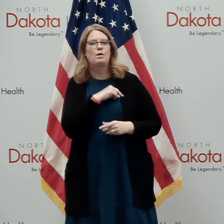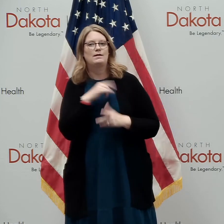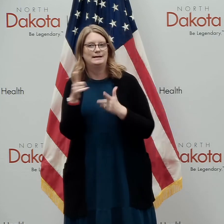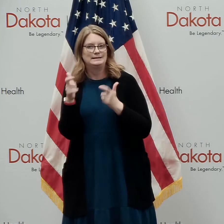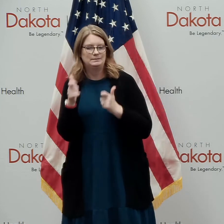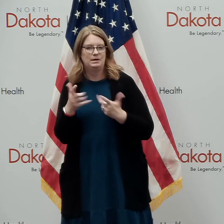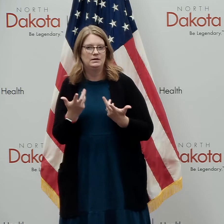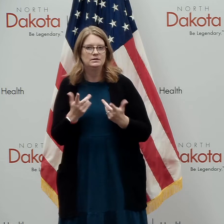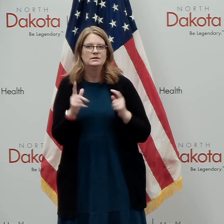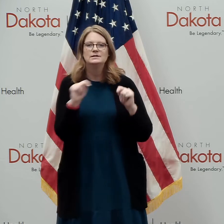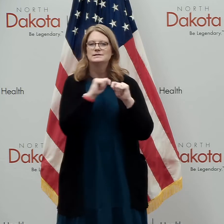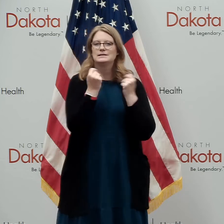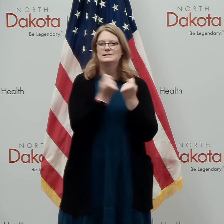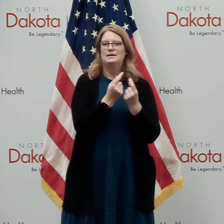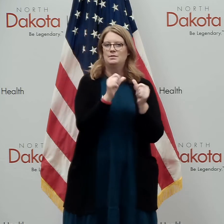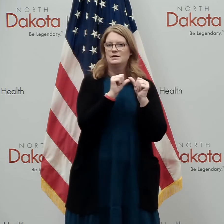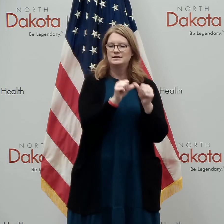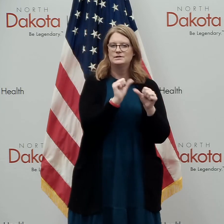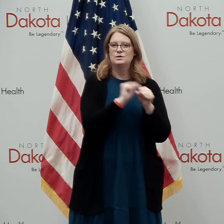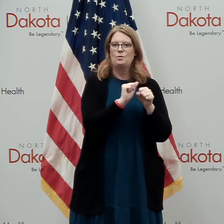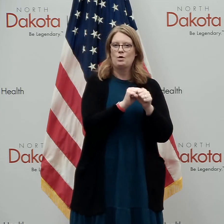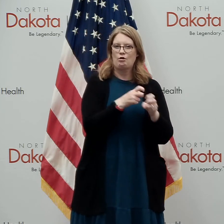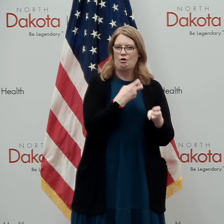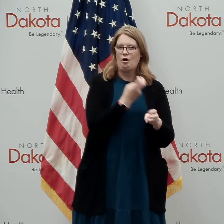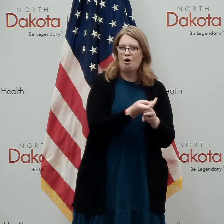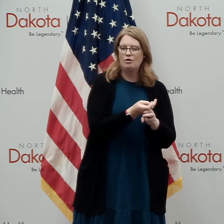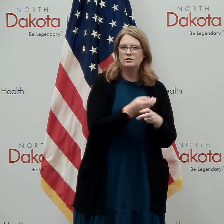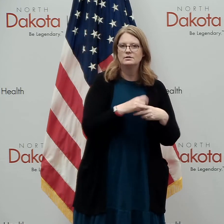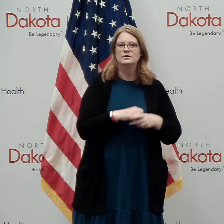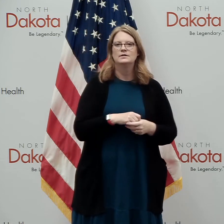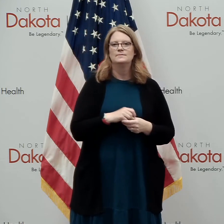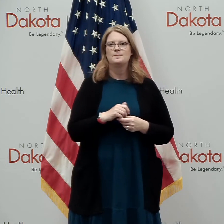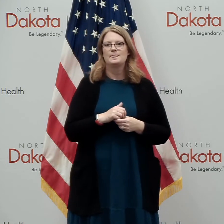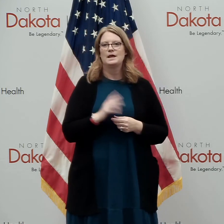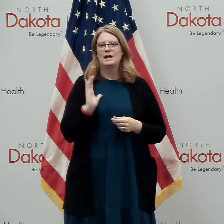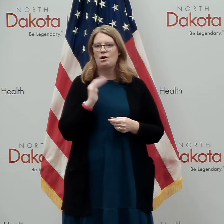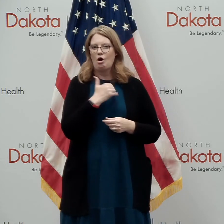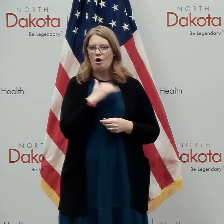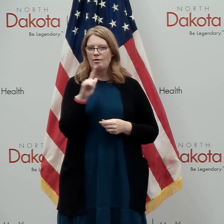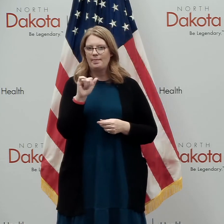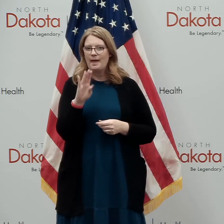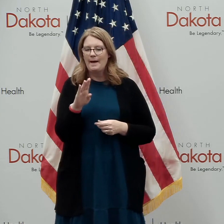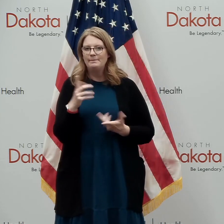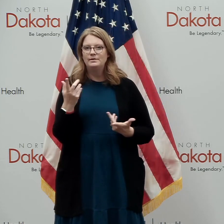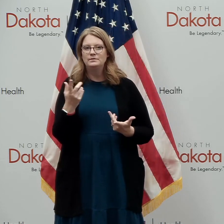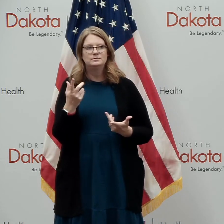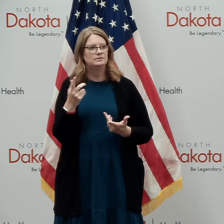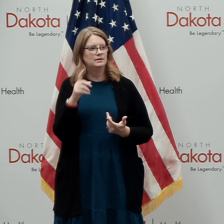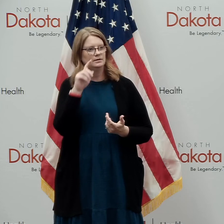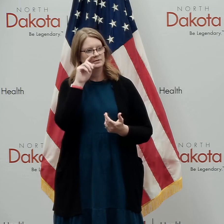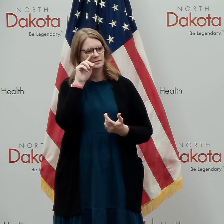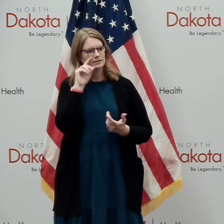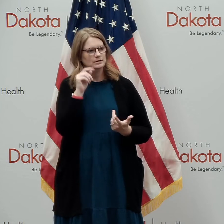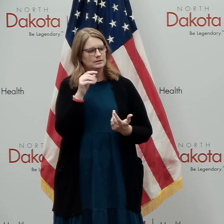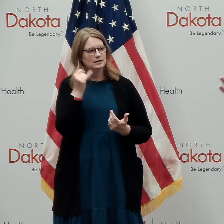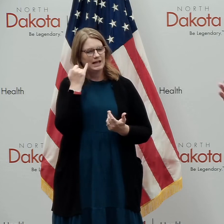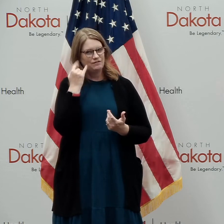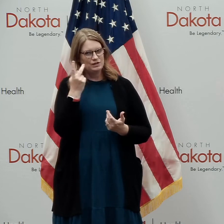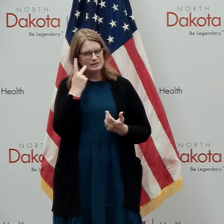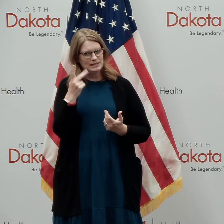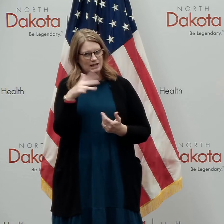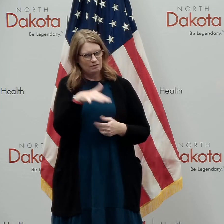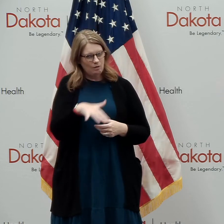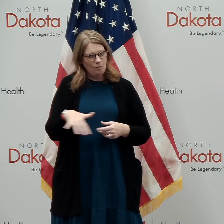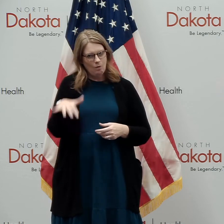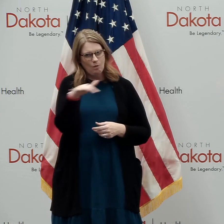So the team continues to work really hard on that front. And again, our lab here is doing, if you look across the whole FEMA